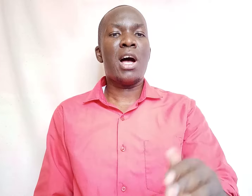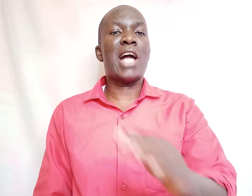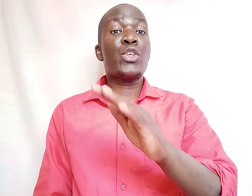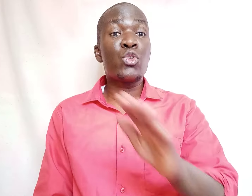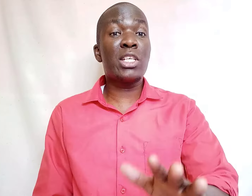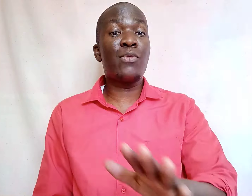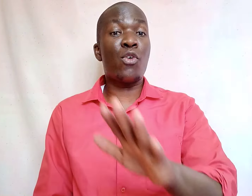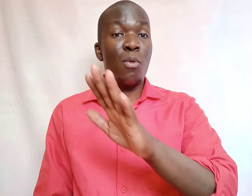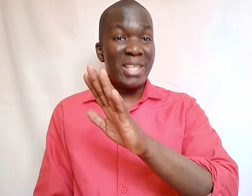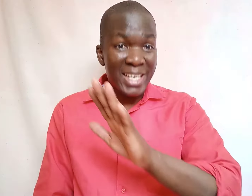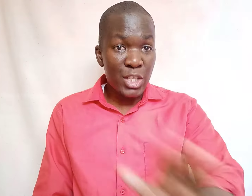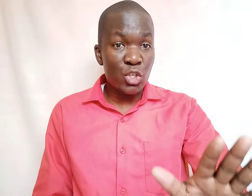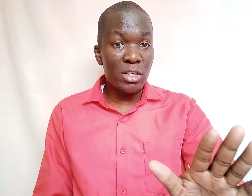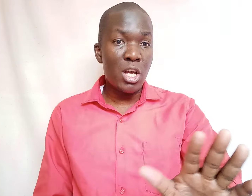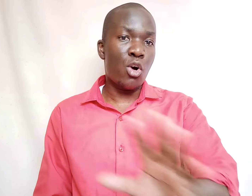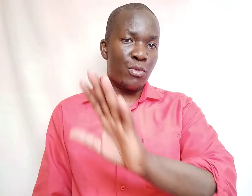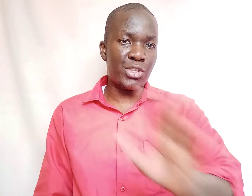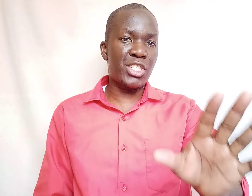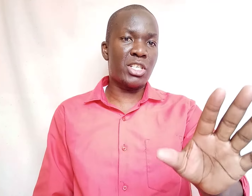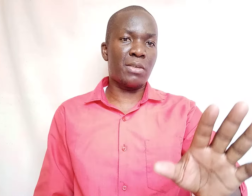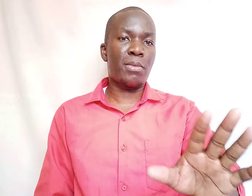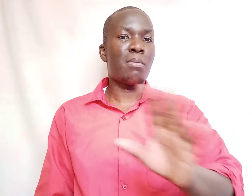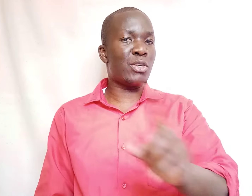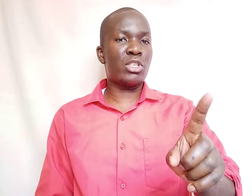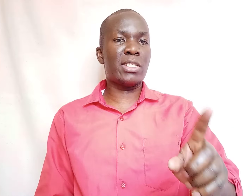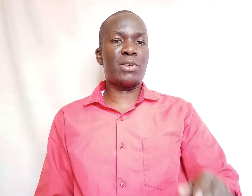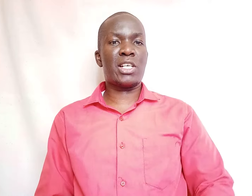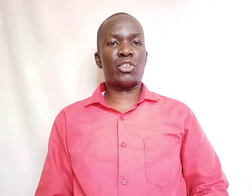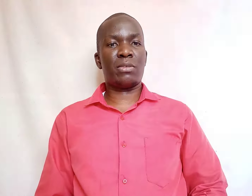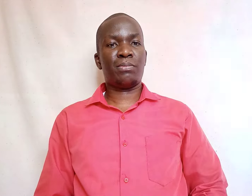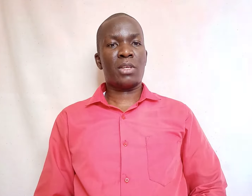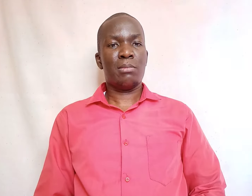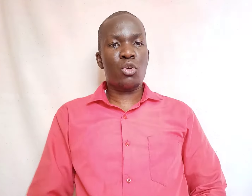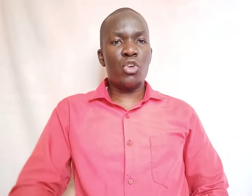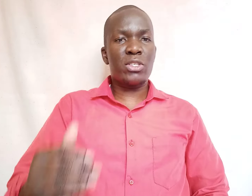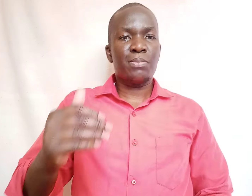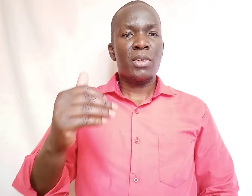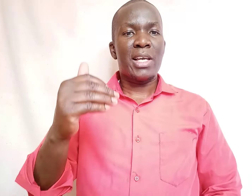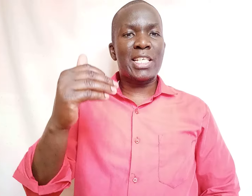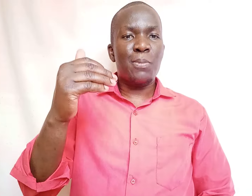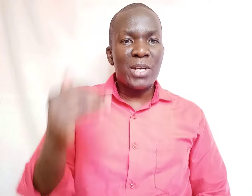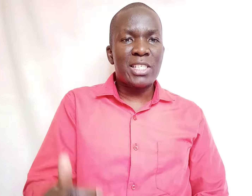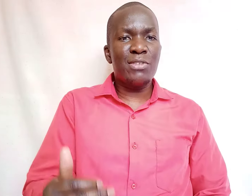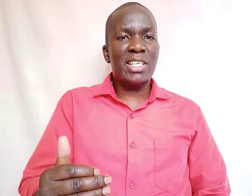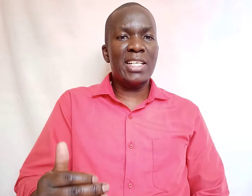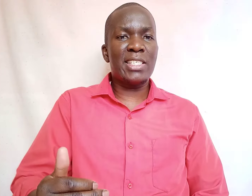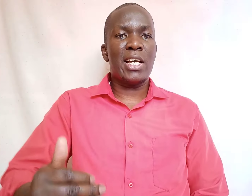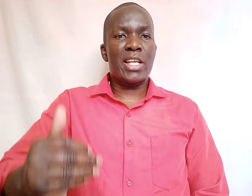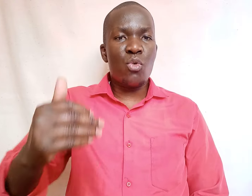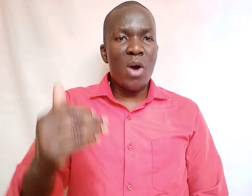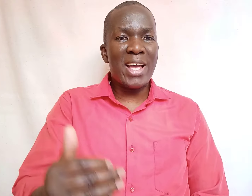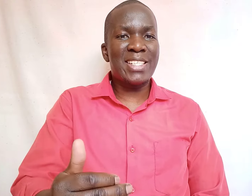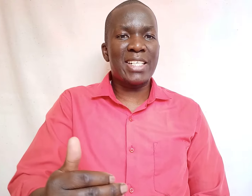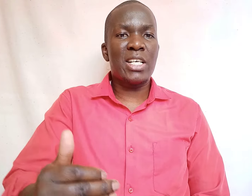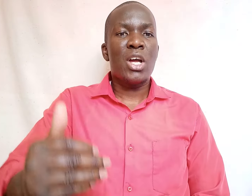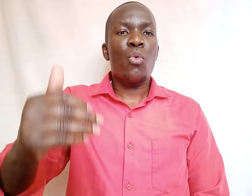and use it for communication or for teaching, but not interpretation. Because expressive skills requires that